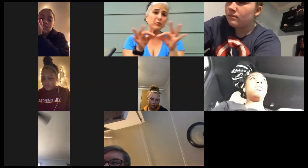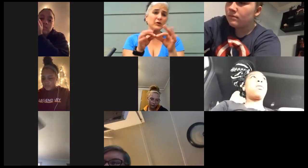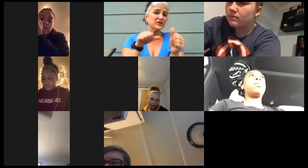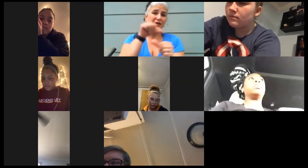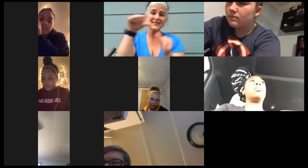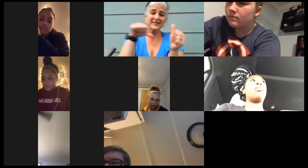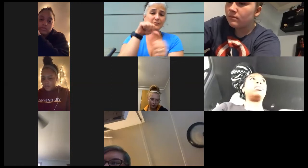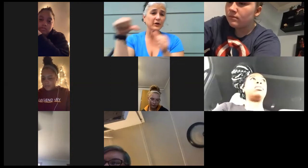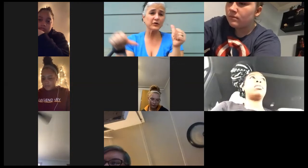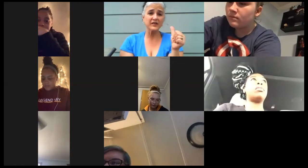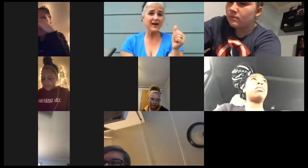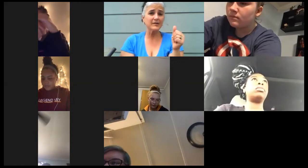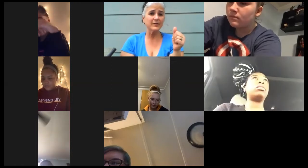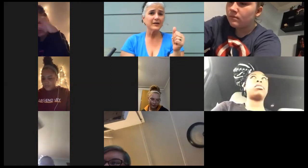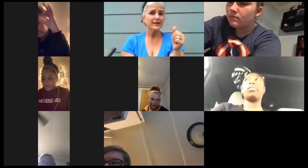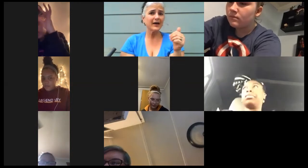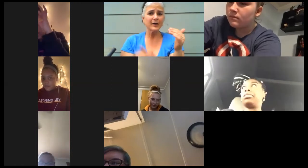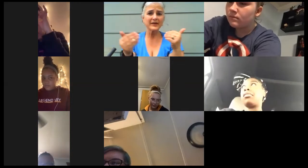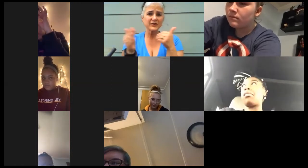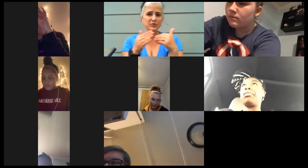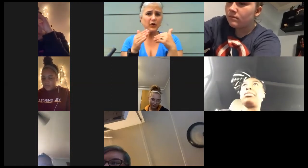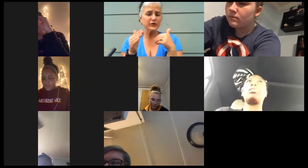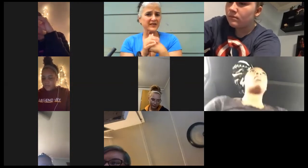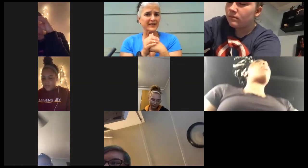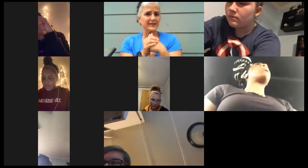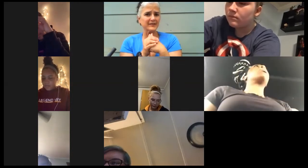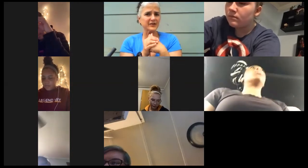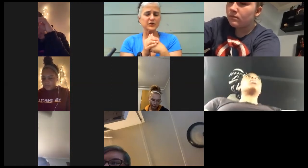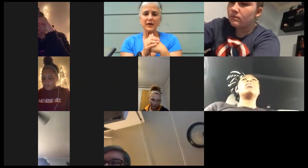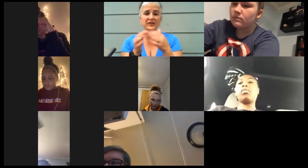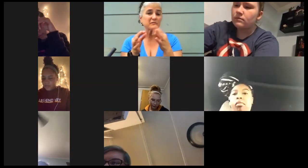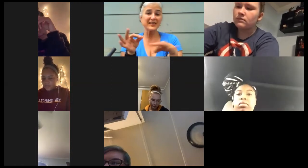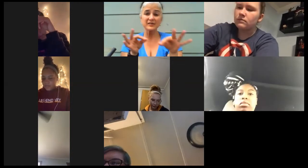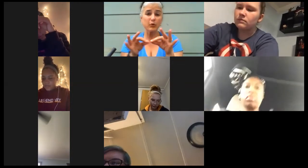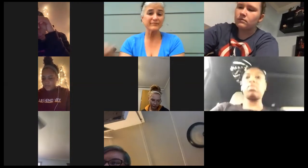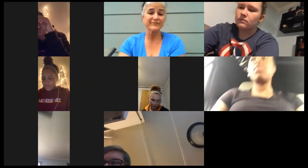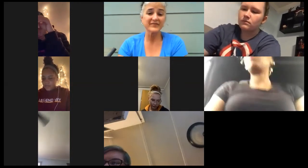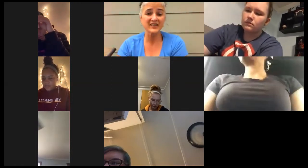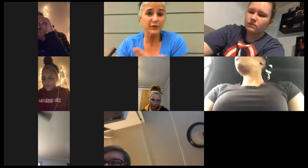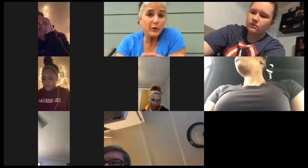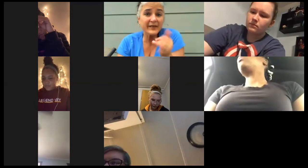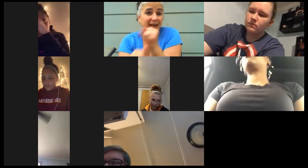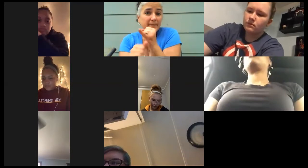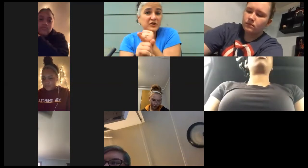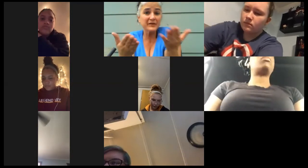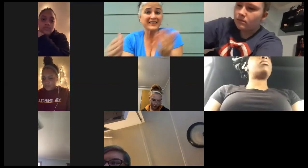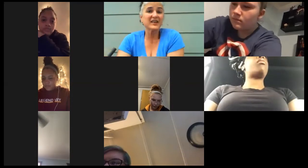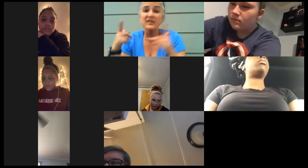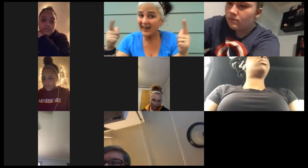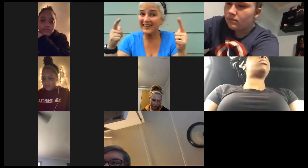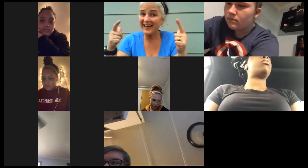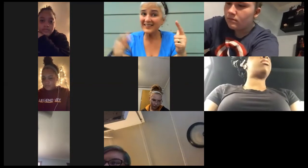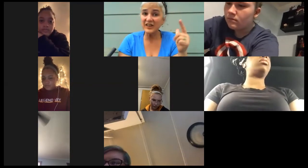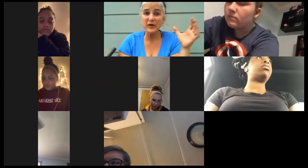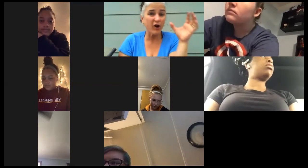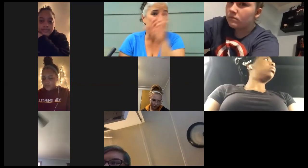it's really important that you guys get some social time in smaller settings. I think to me that's important. Because if we were on campus, you'd be getting a